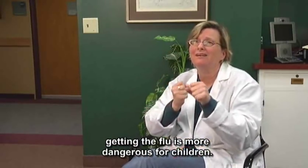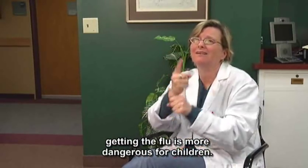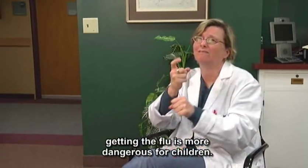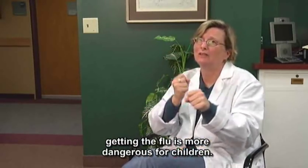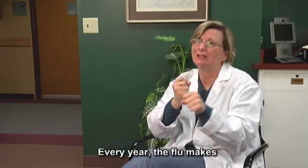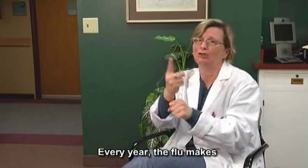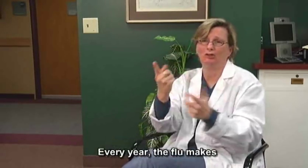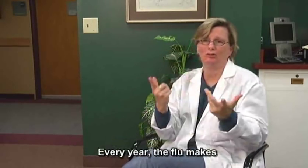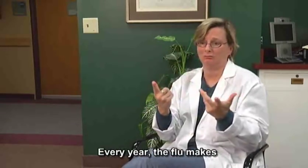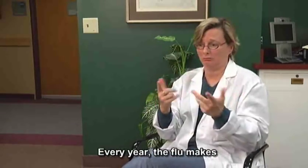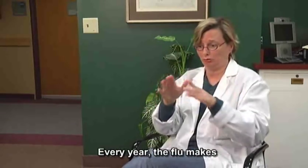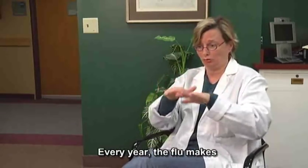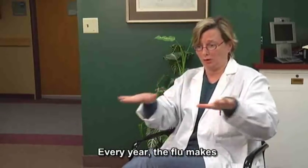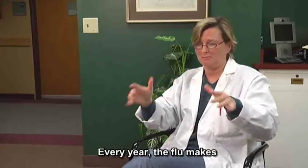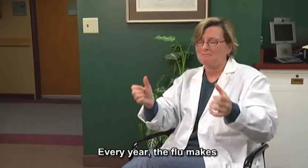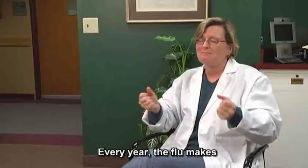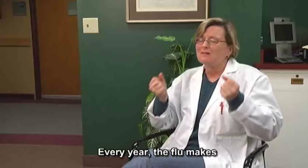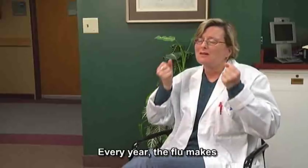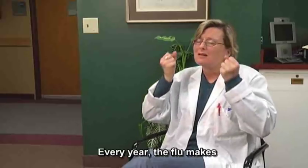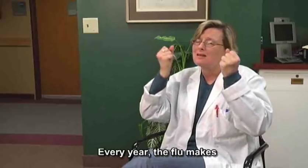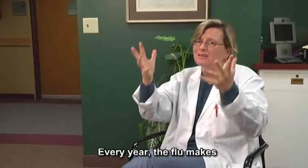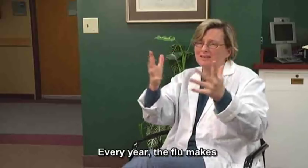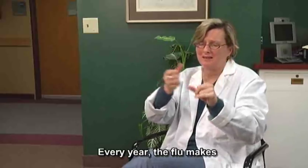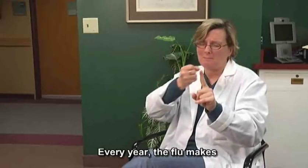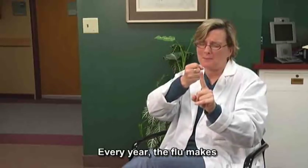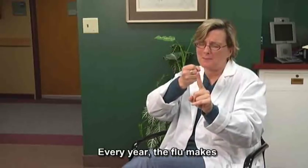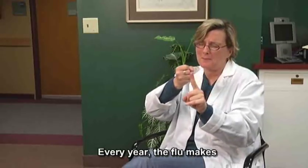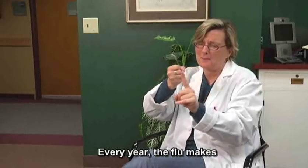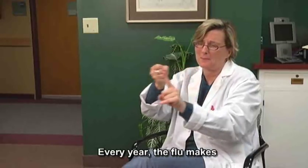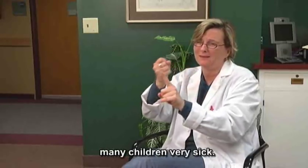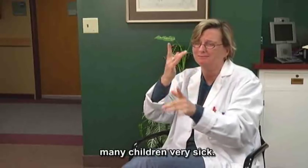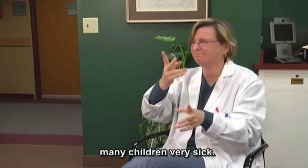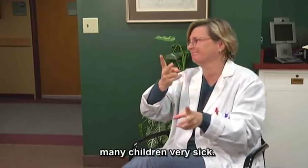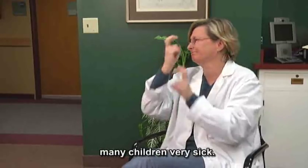every year the flu makes many children very sick